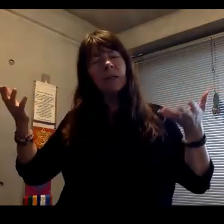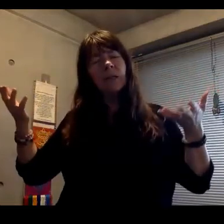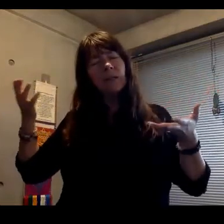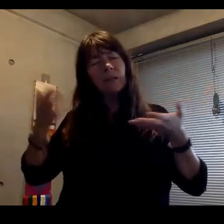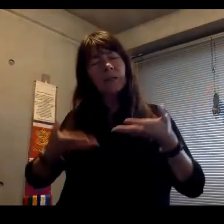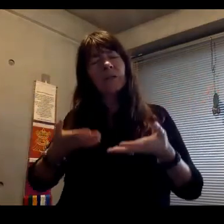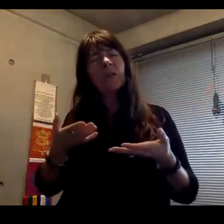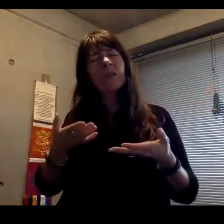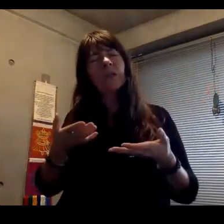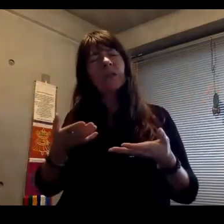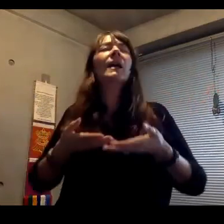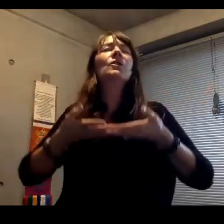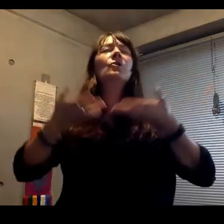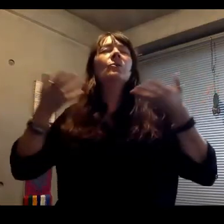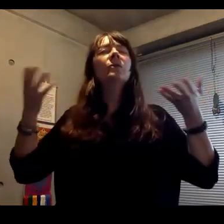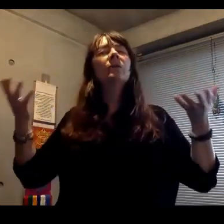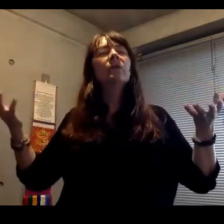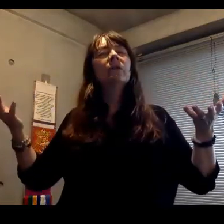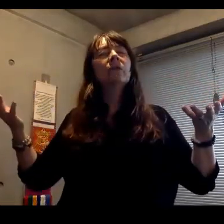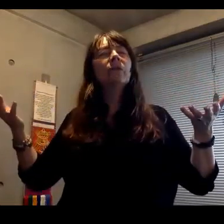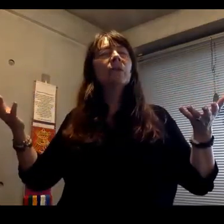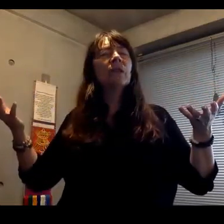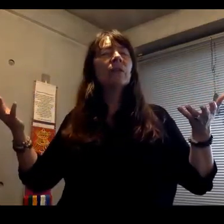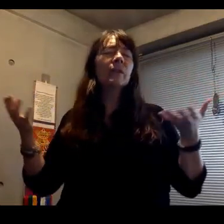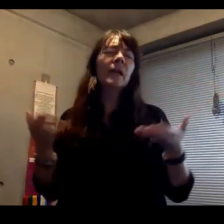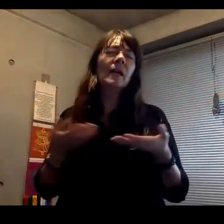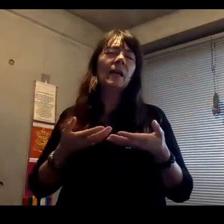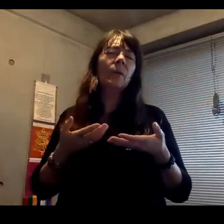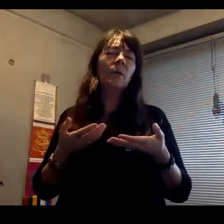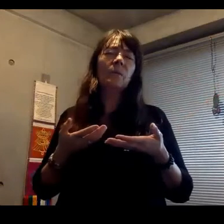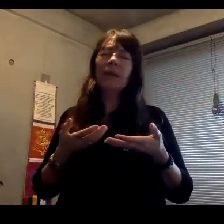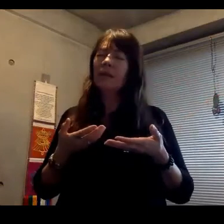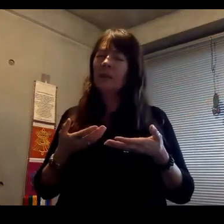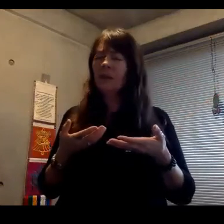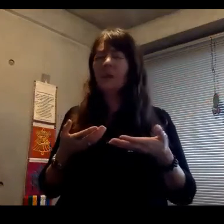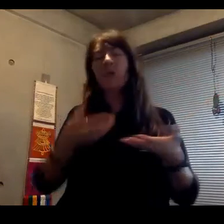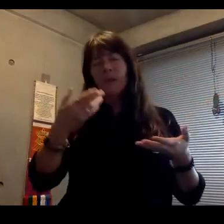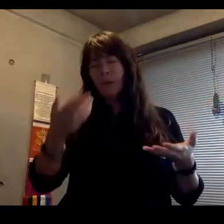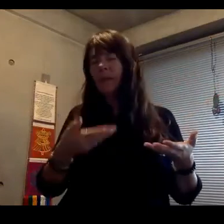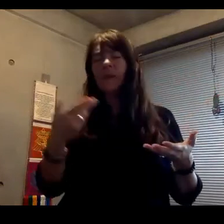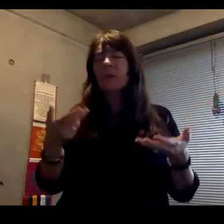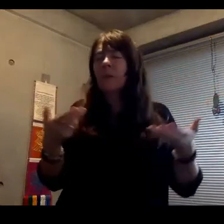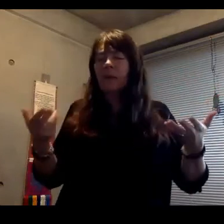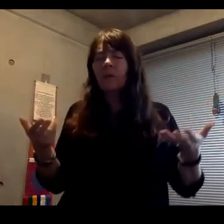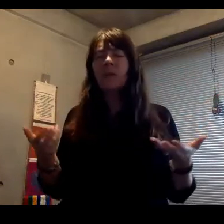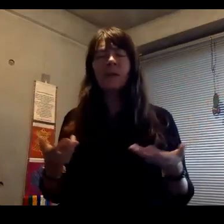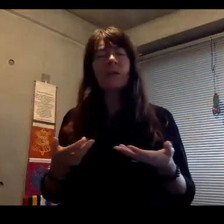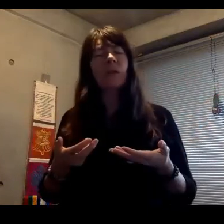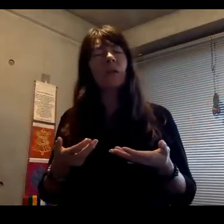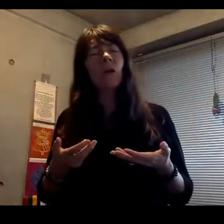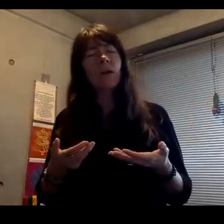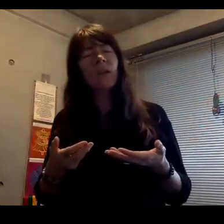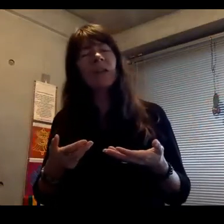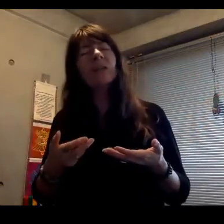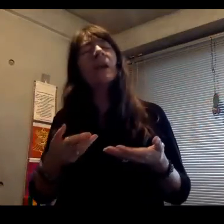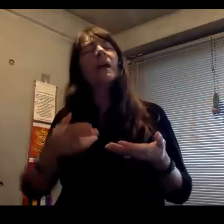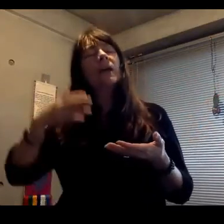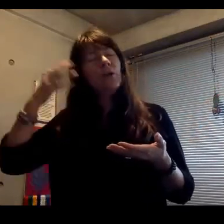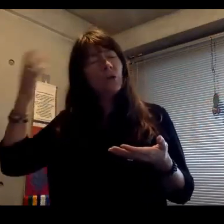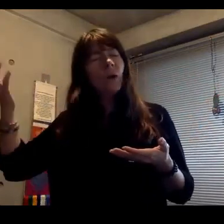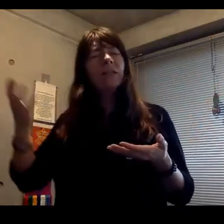body sitting and you reverse out of it. Now there are many that you're interested in this because you're interested in odd